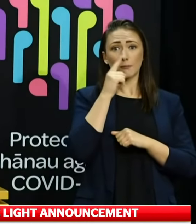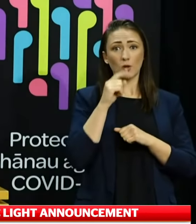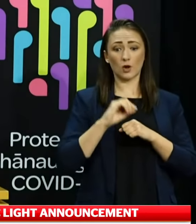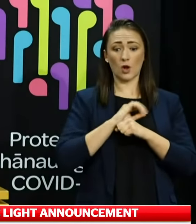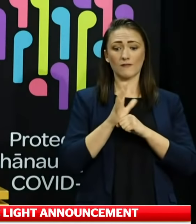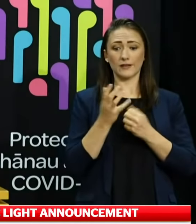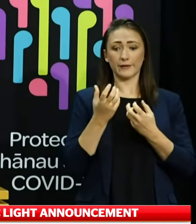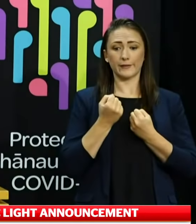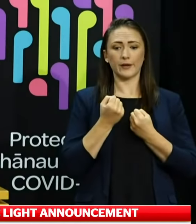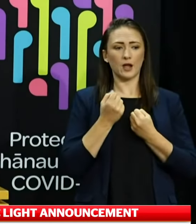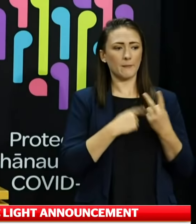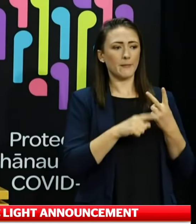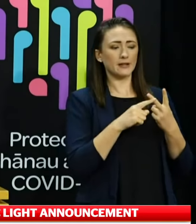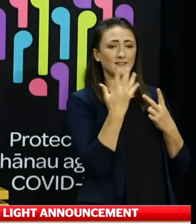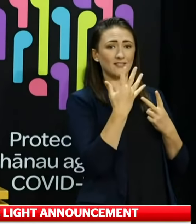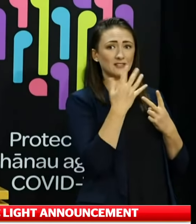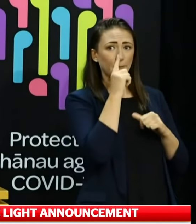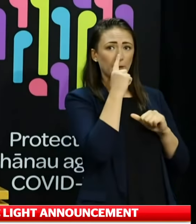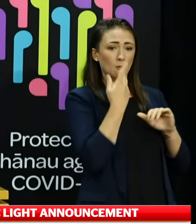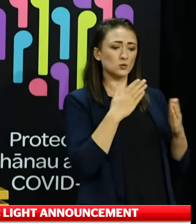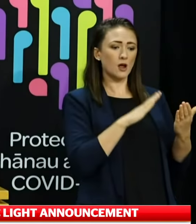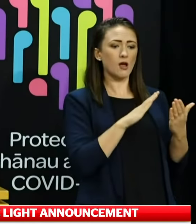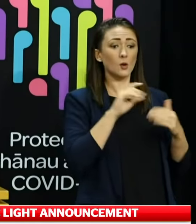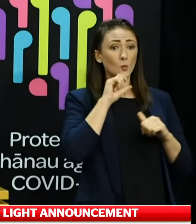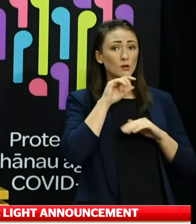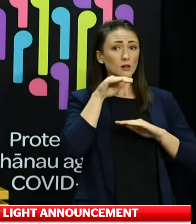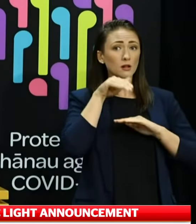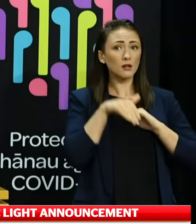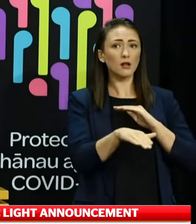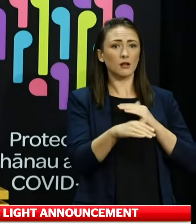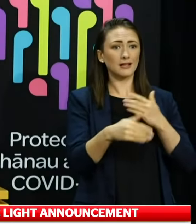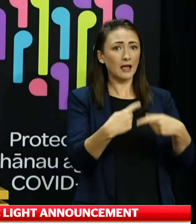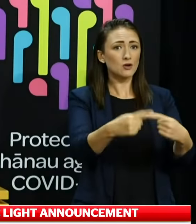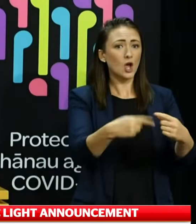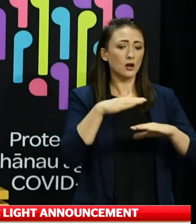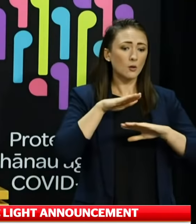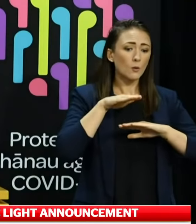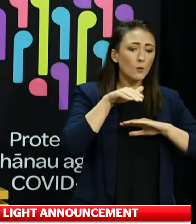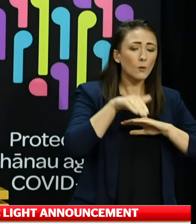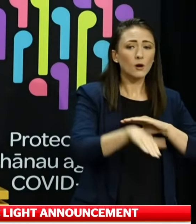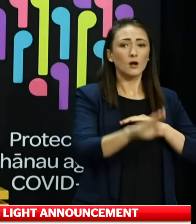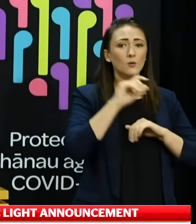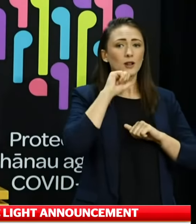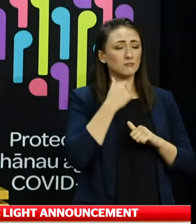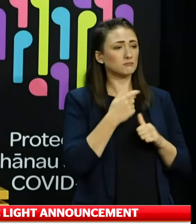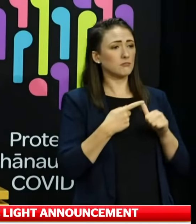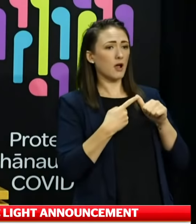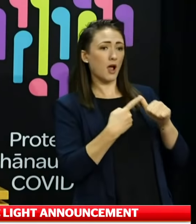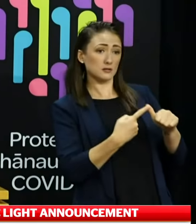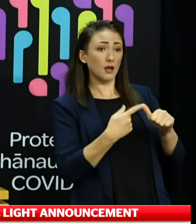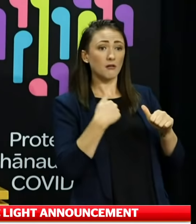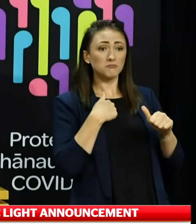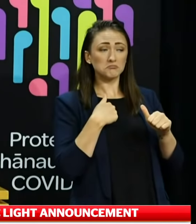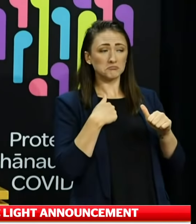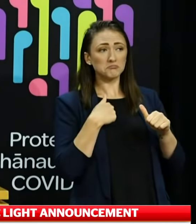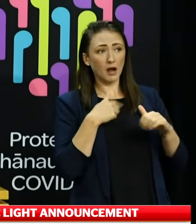so I'm optimistic that it will continue to trend down. But, you know, it's the